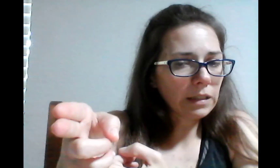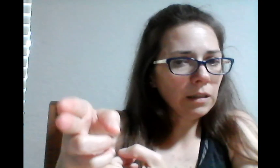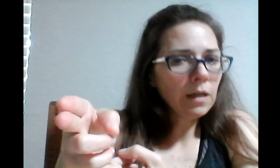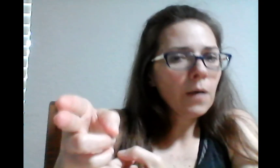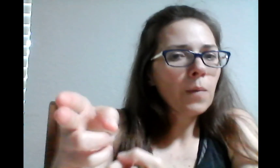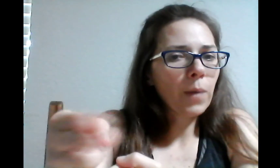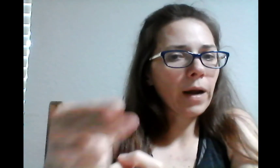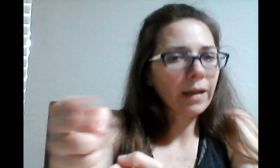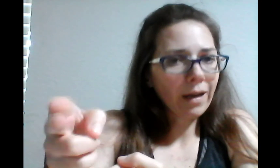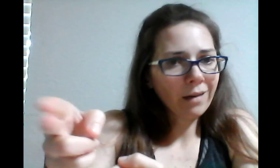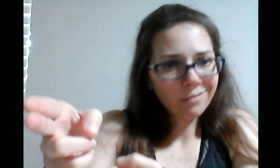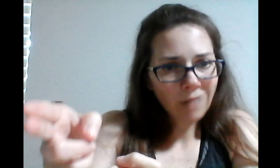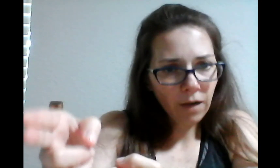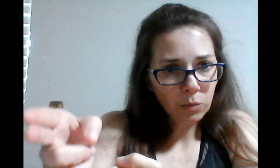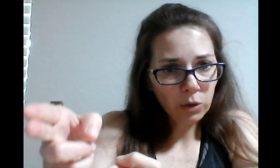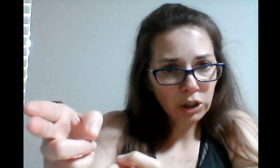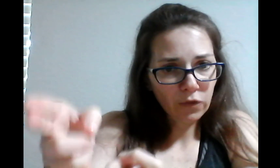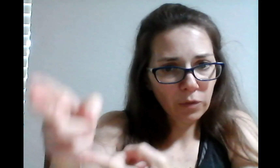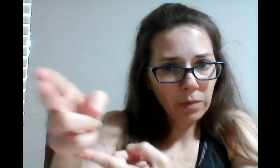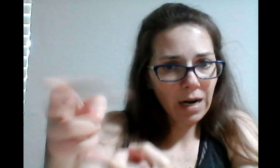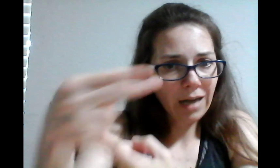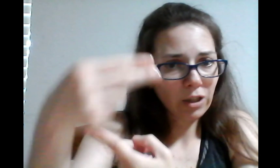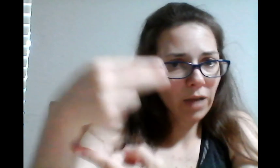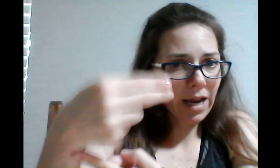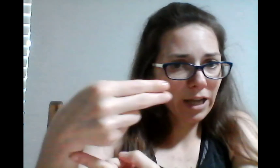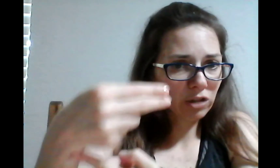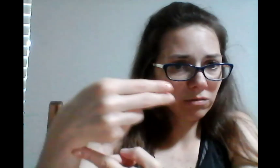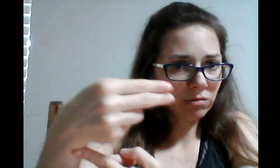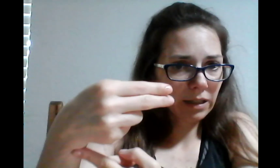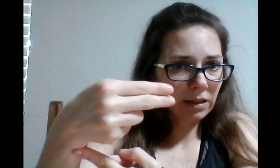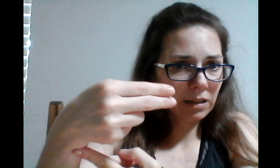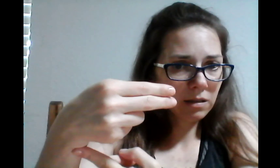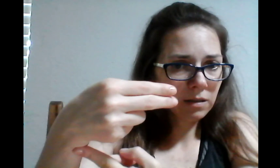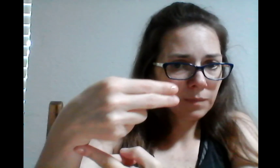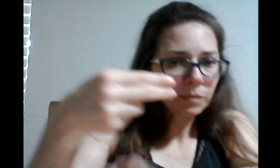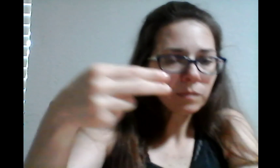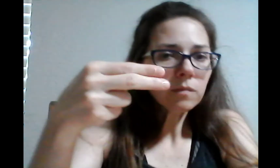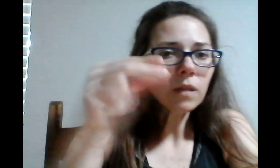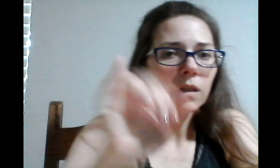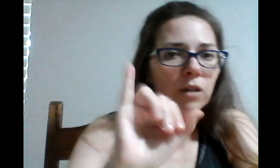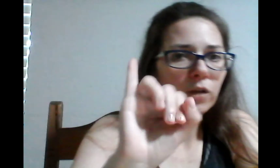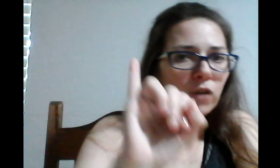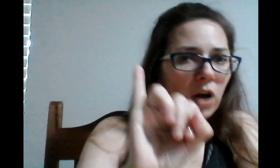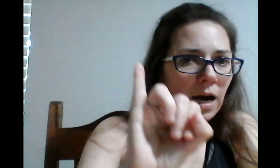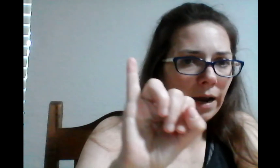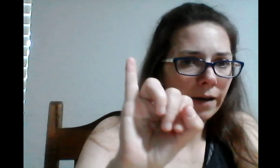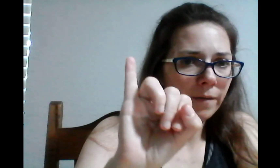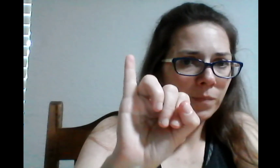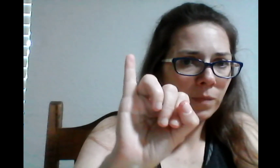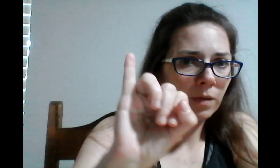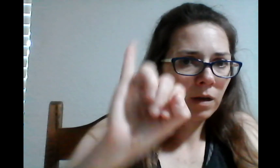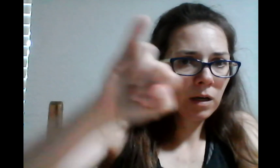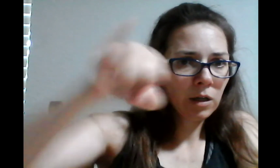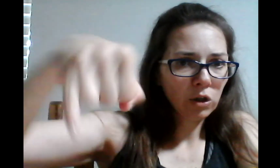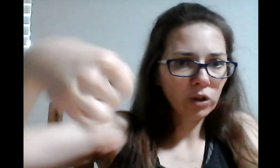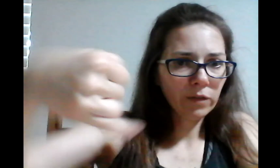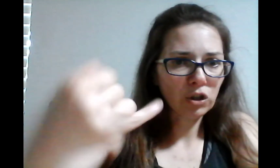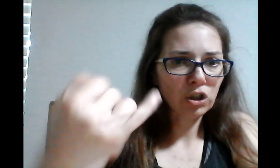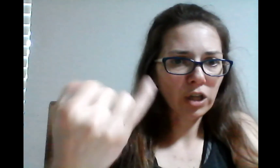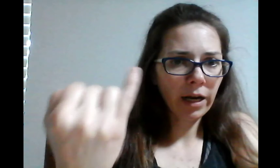often, but again, comfortable issue for me, I do the H like this. And then you have your I. You have your